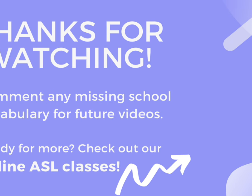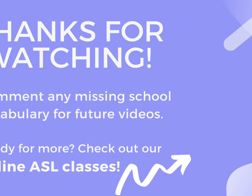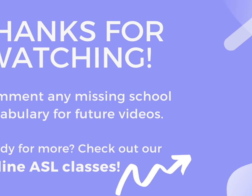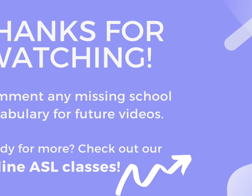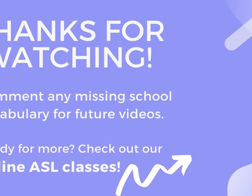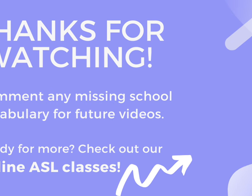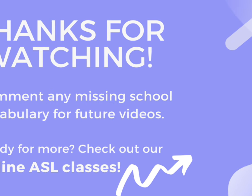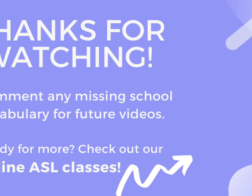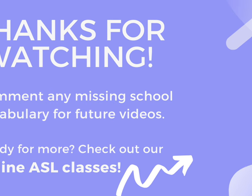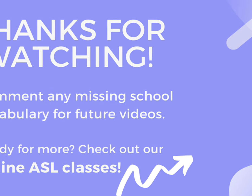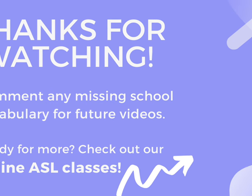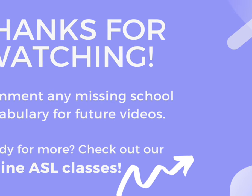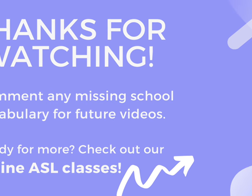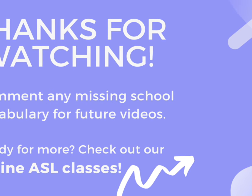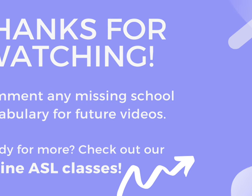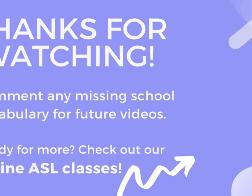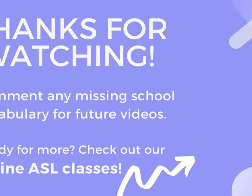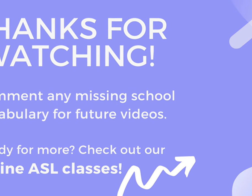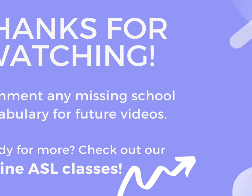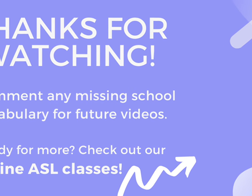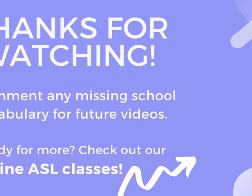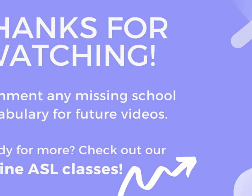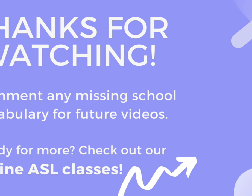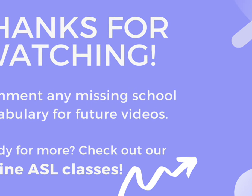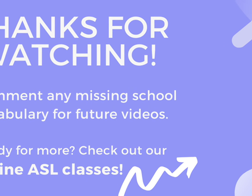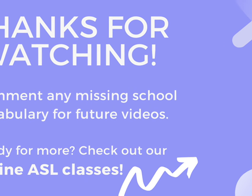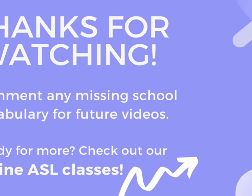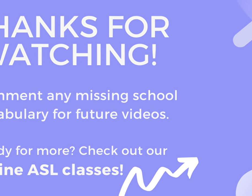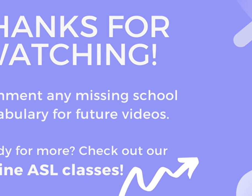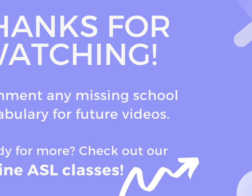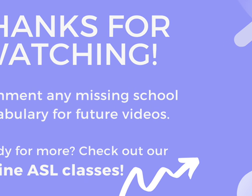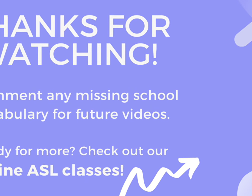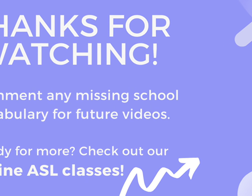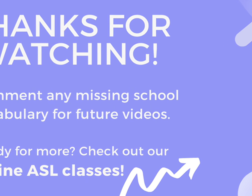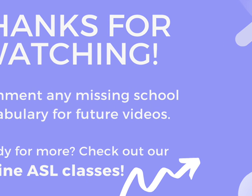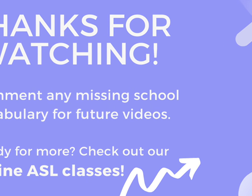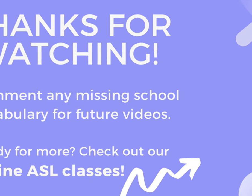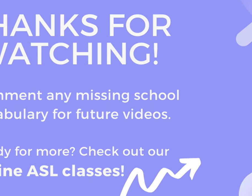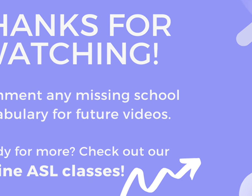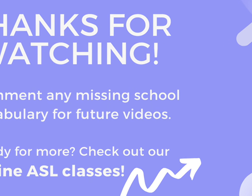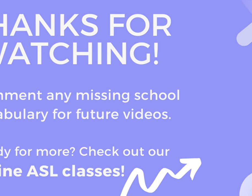in a future video. Ready for more? Check out our online ASL classes for beginners like you.